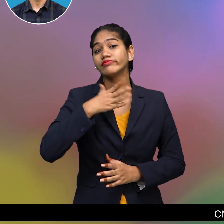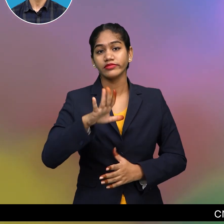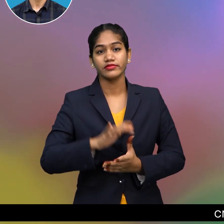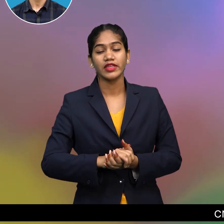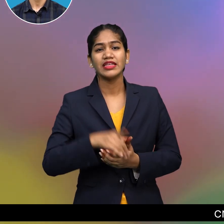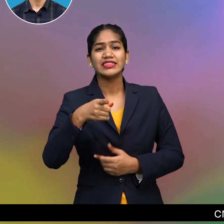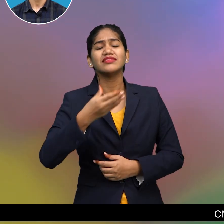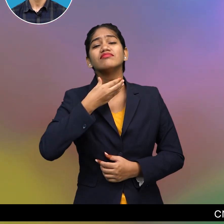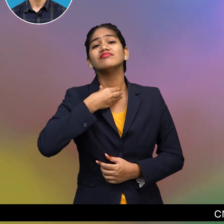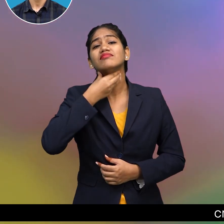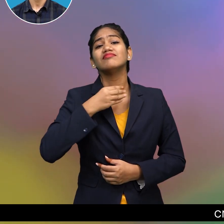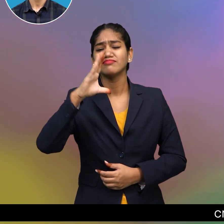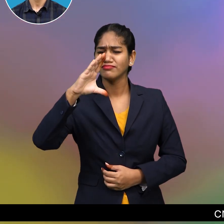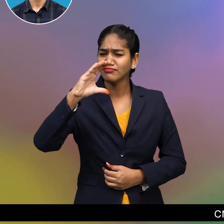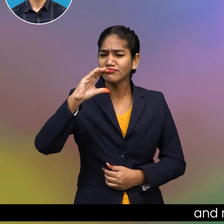cretinism,